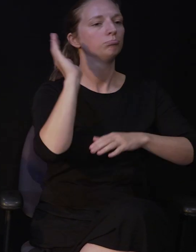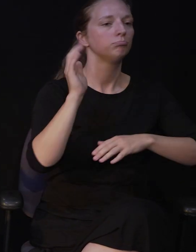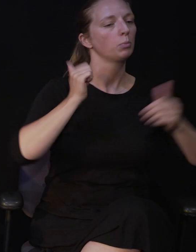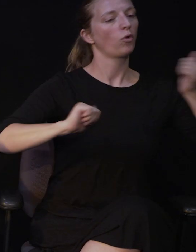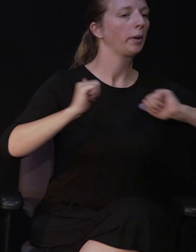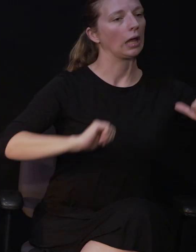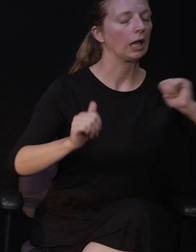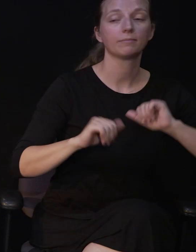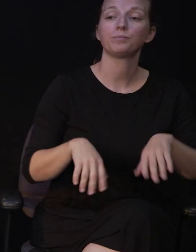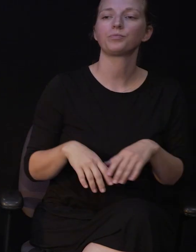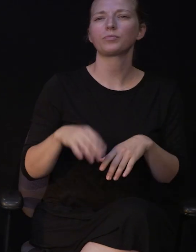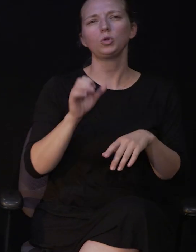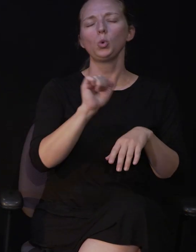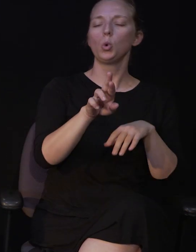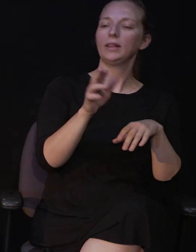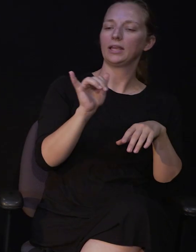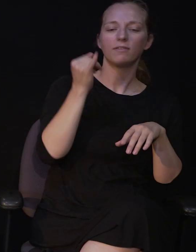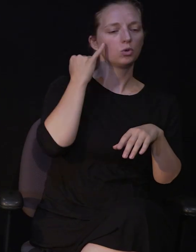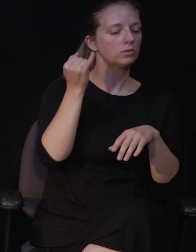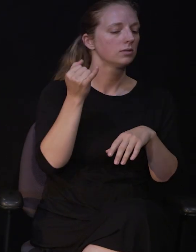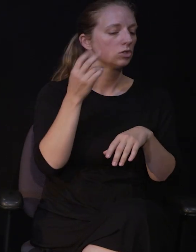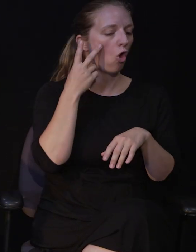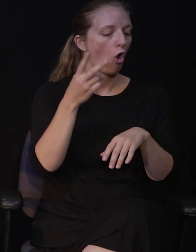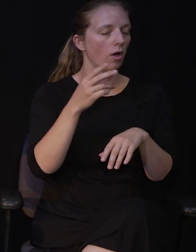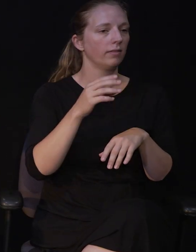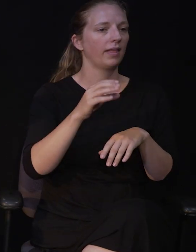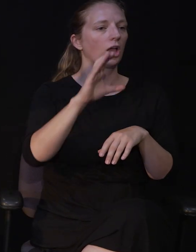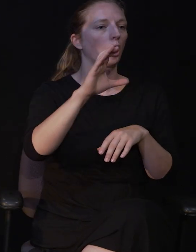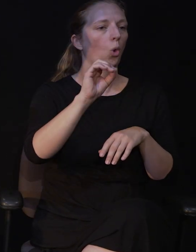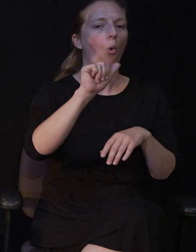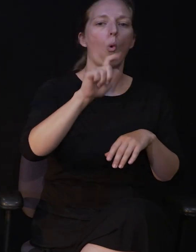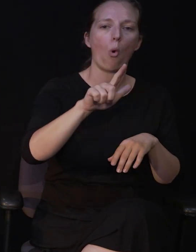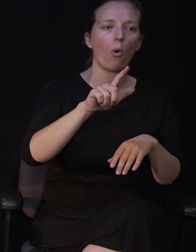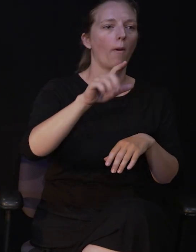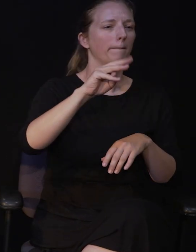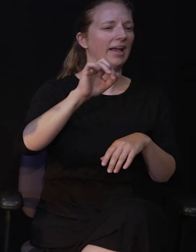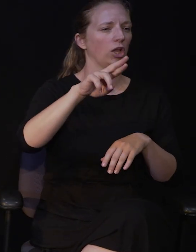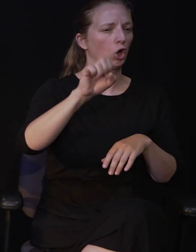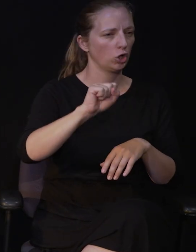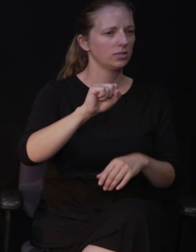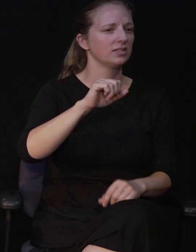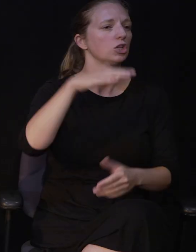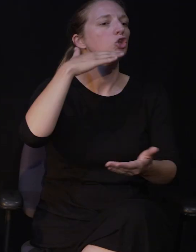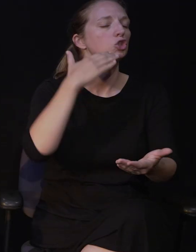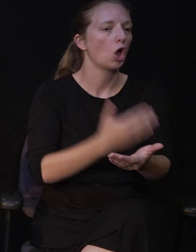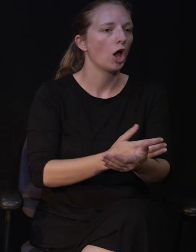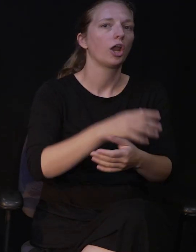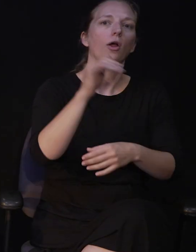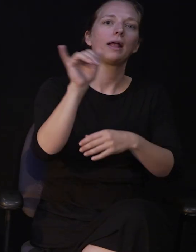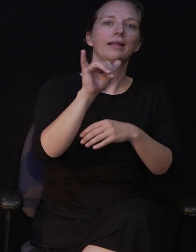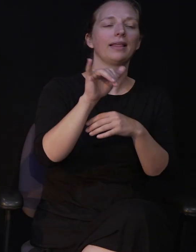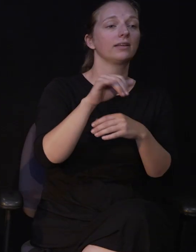like, if you ever saw Coal Miner's Daughter, it would be like somebody just strings Christmas lights on the back of a truck and stuff, and sometimes it would